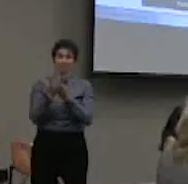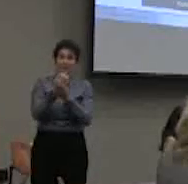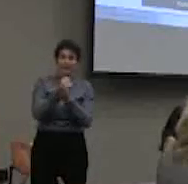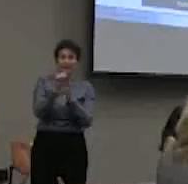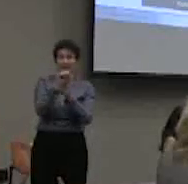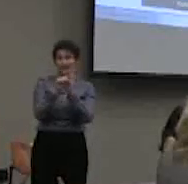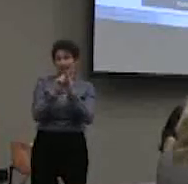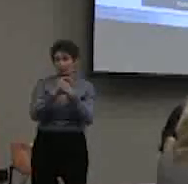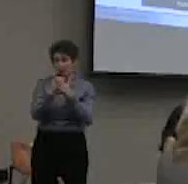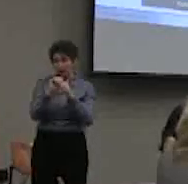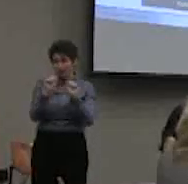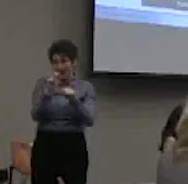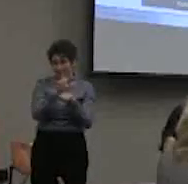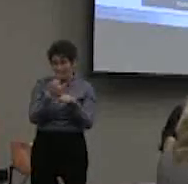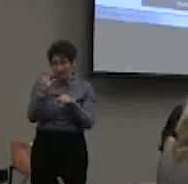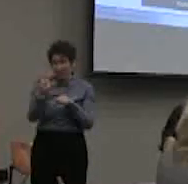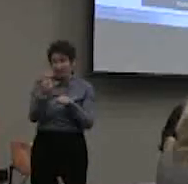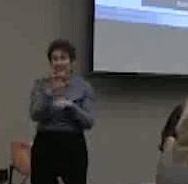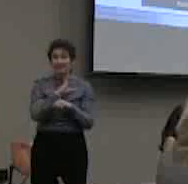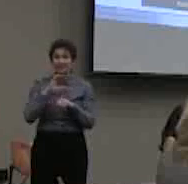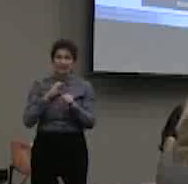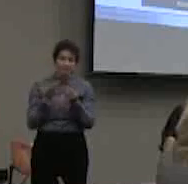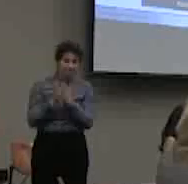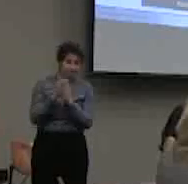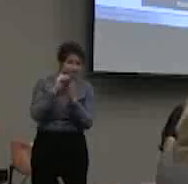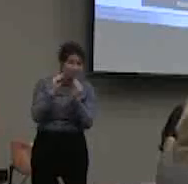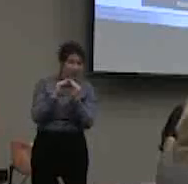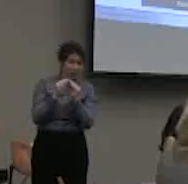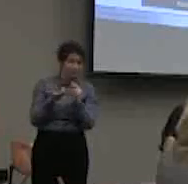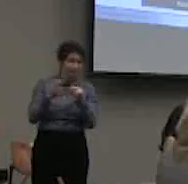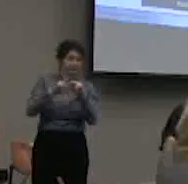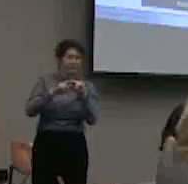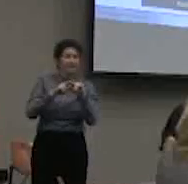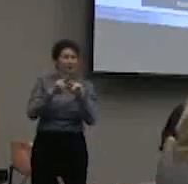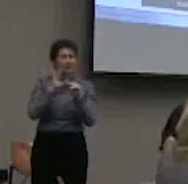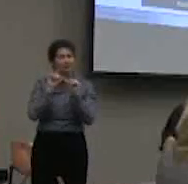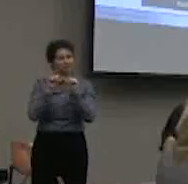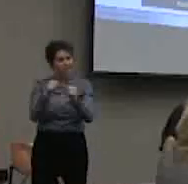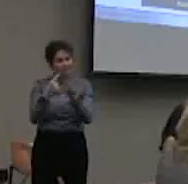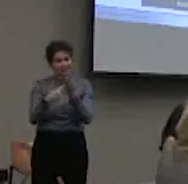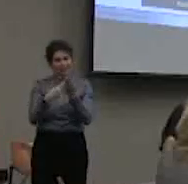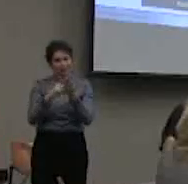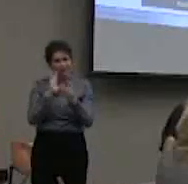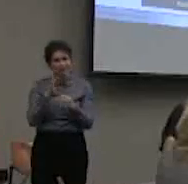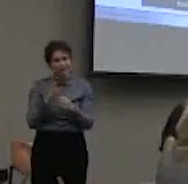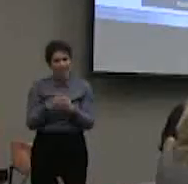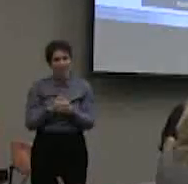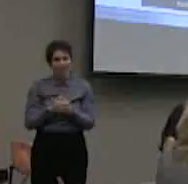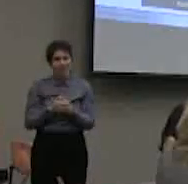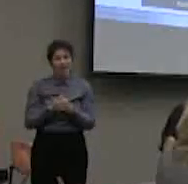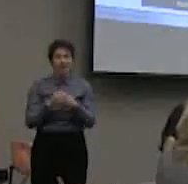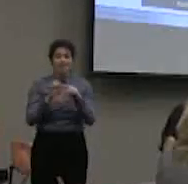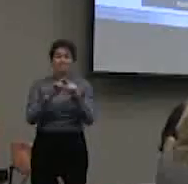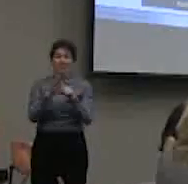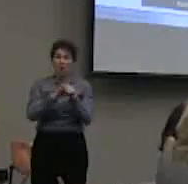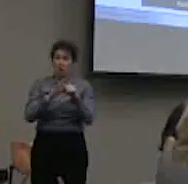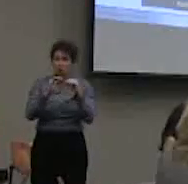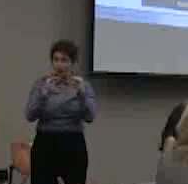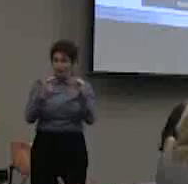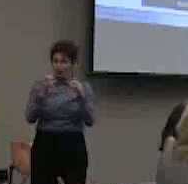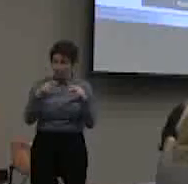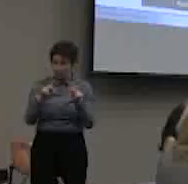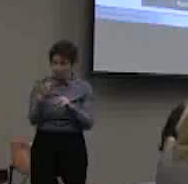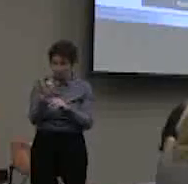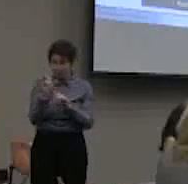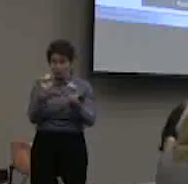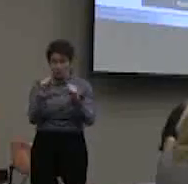invest here. This commission has asked for more, and you know that discussion I'm sure will continue. But also there are local level